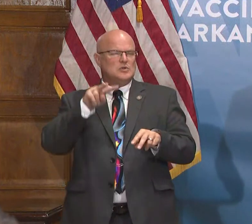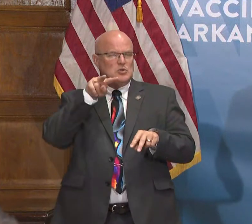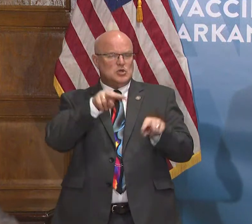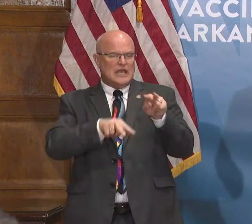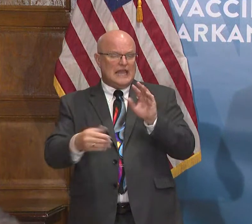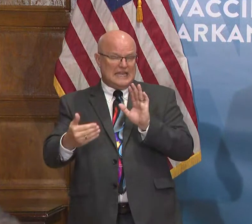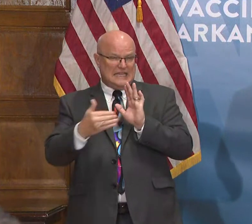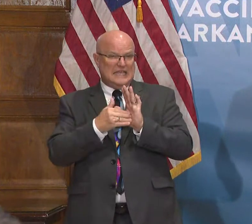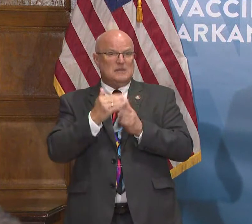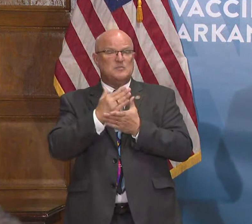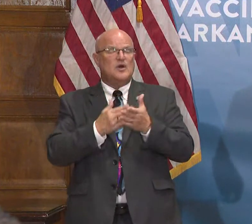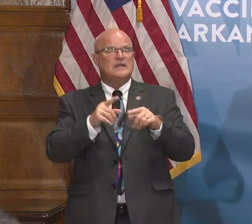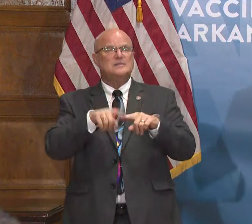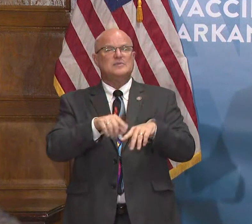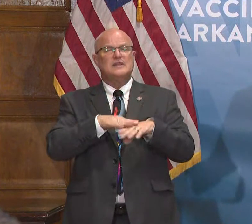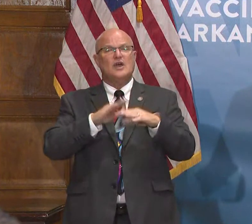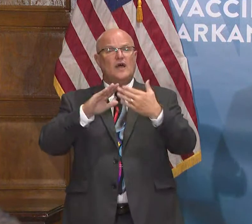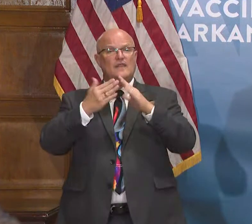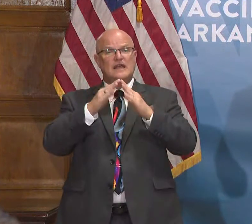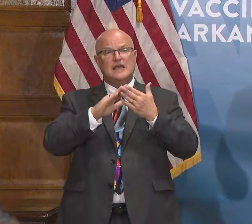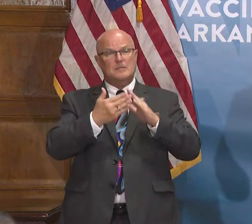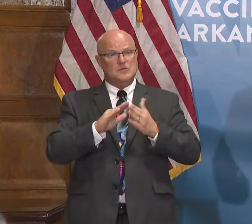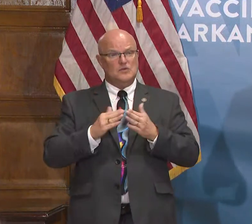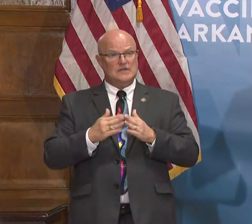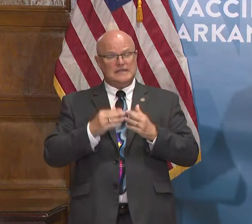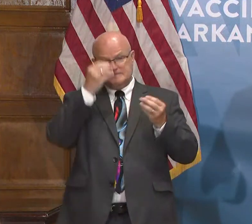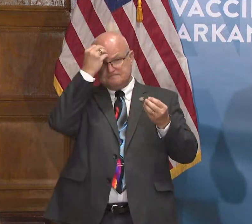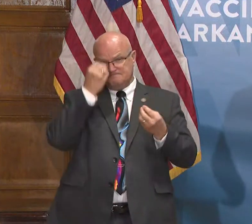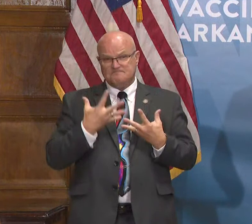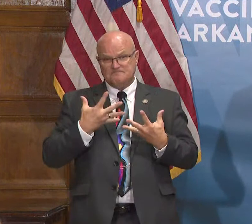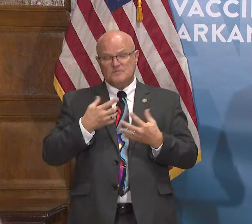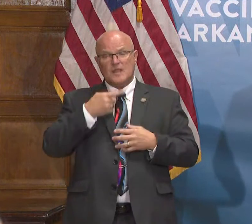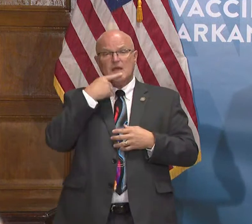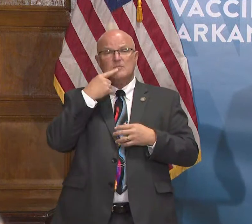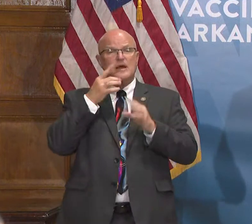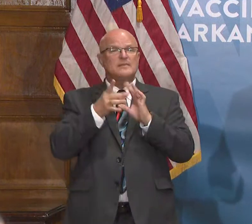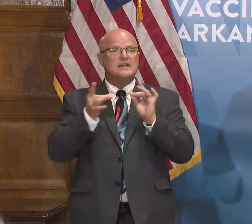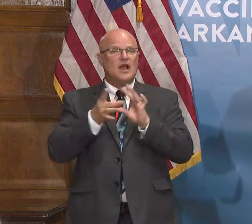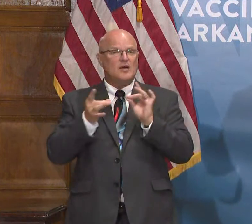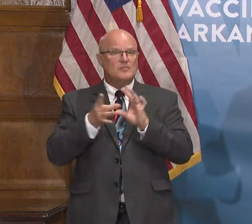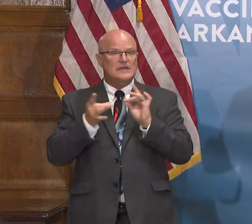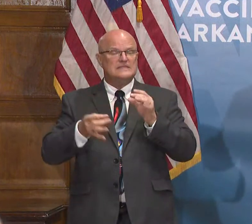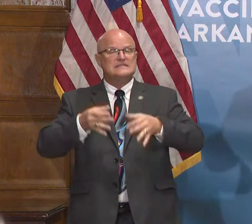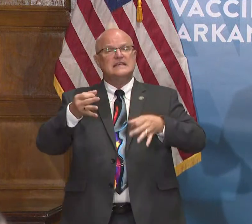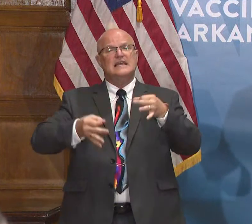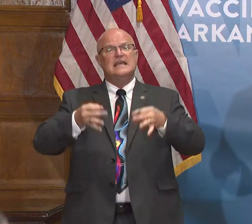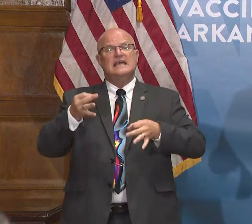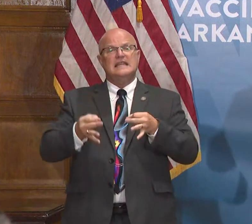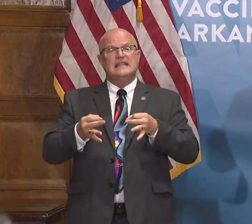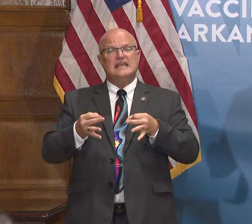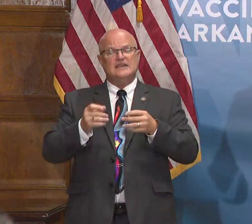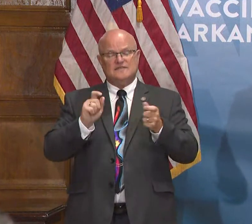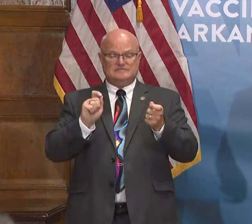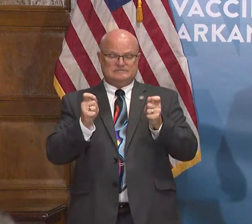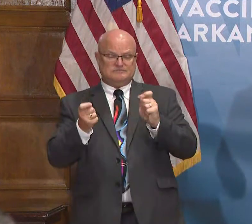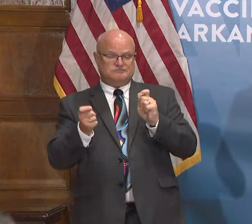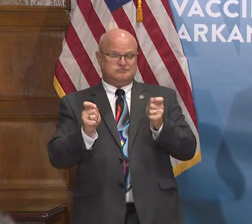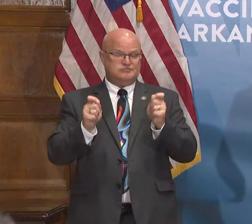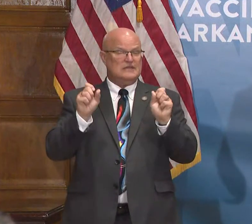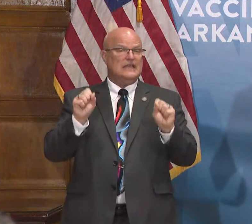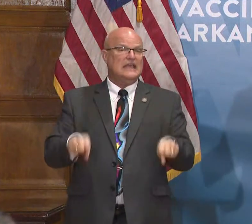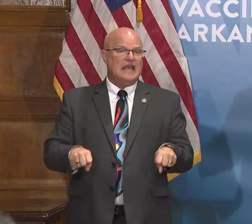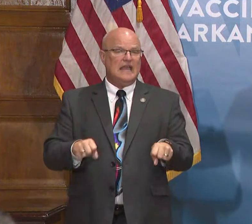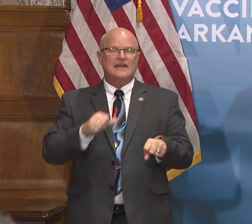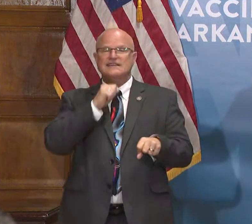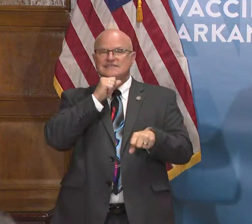it. Part of it will depend upon the community and the public comments that are made, and whether adjustments can be made